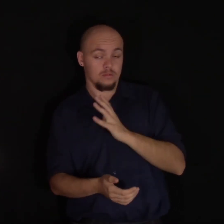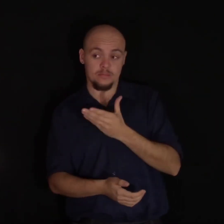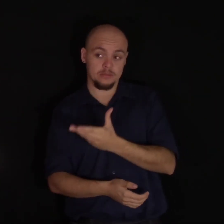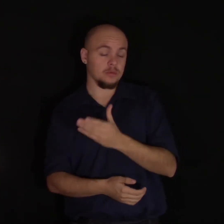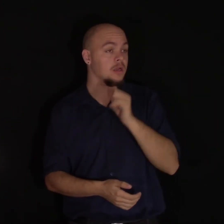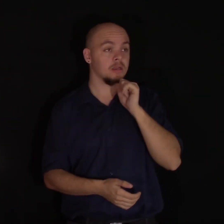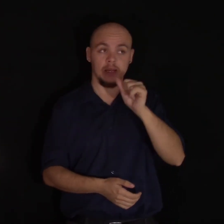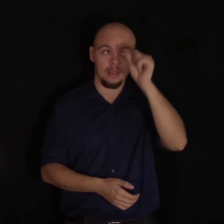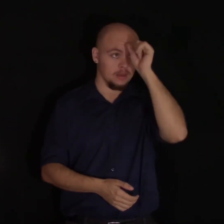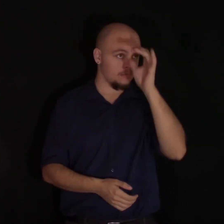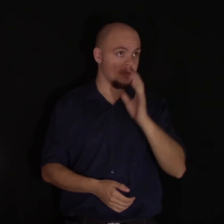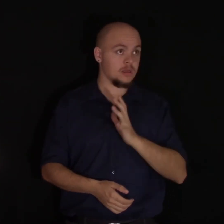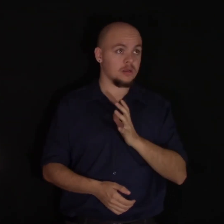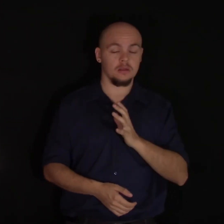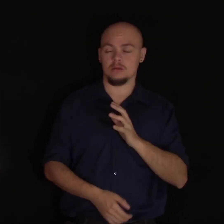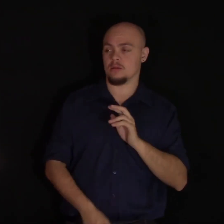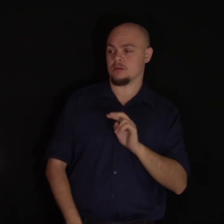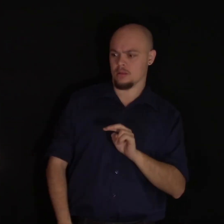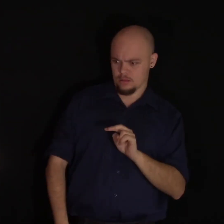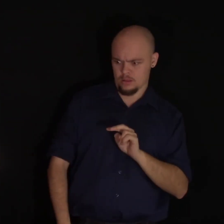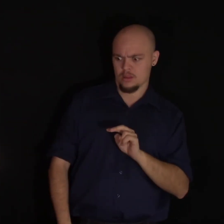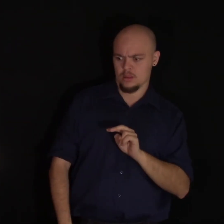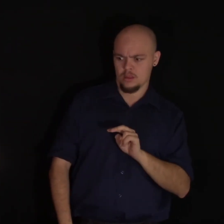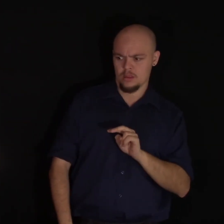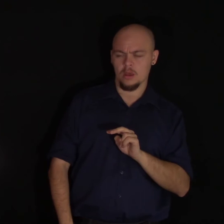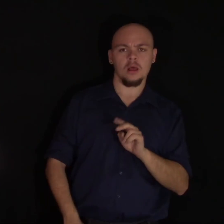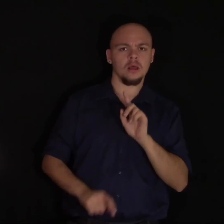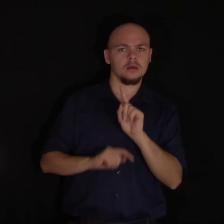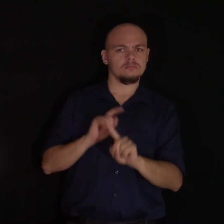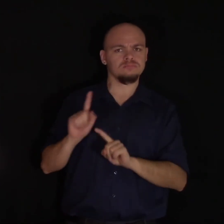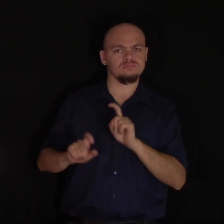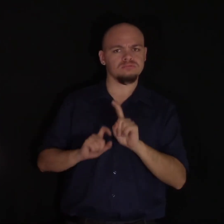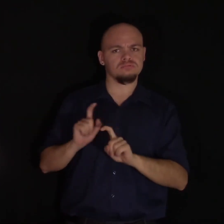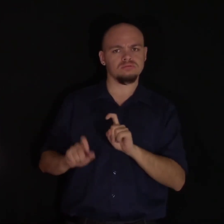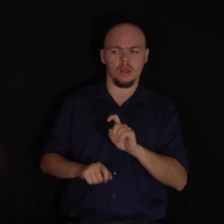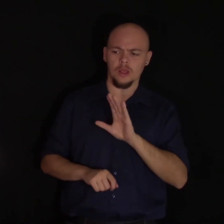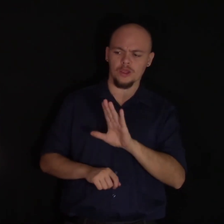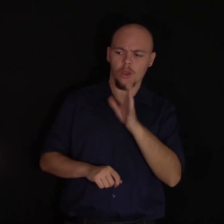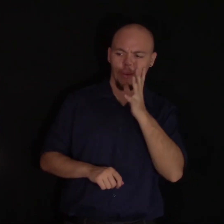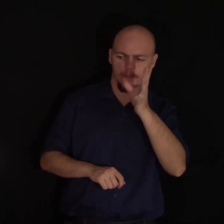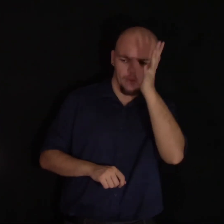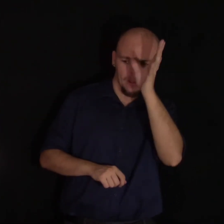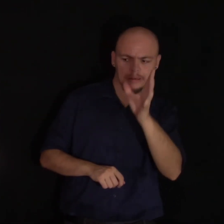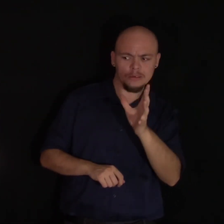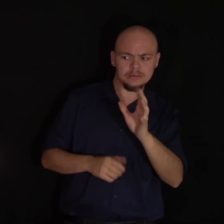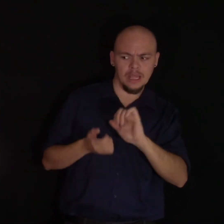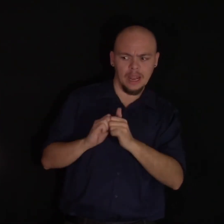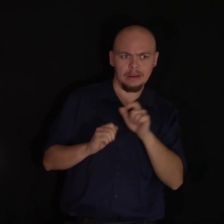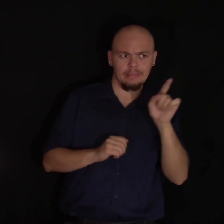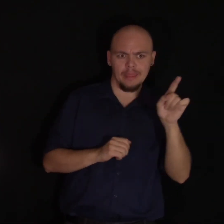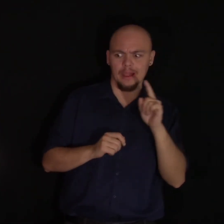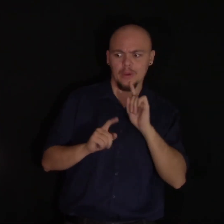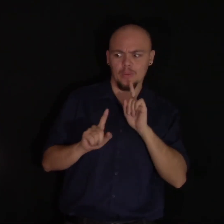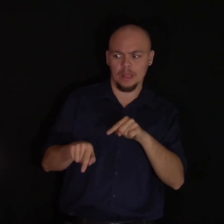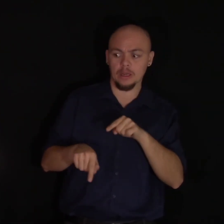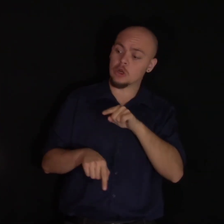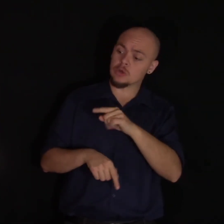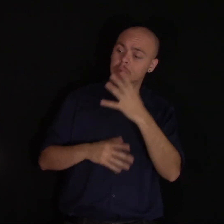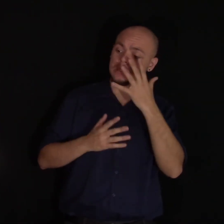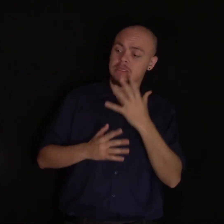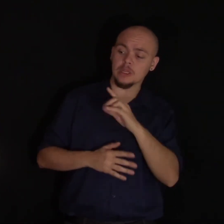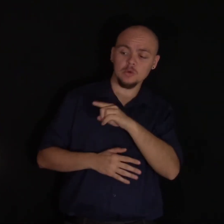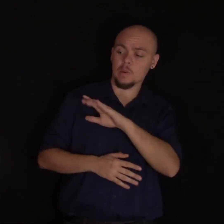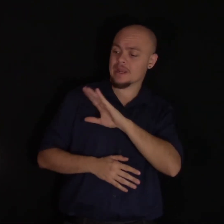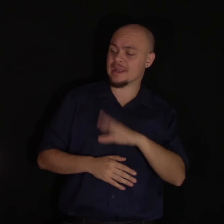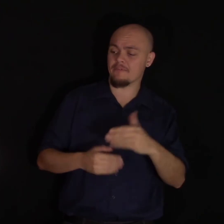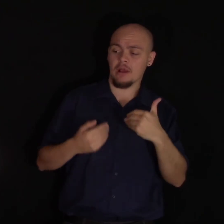man, she was incredulous, and she asked me a lot of questions about my parents' reactions and whether I was sad that I'd never be able to